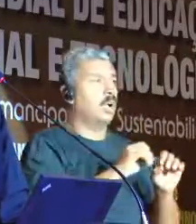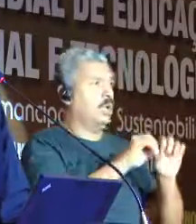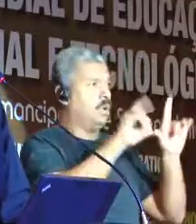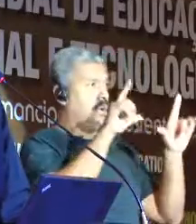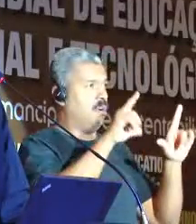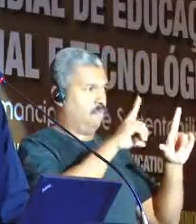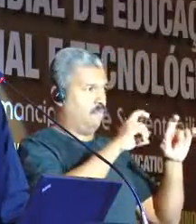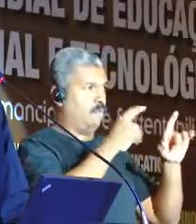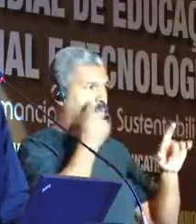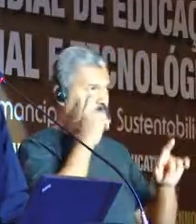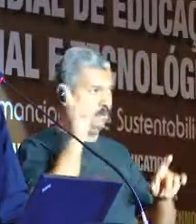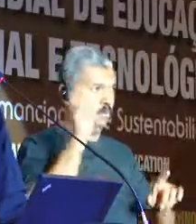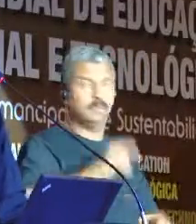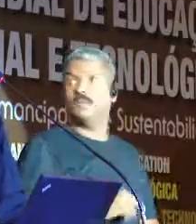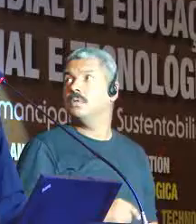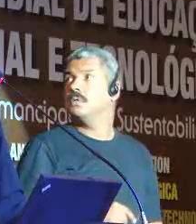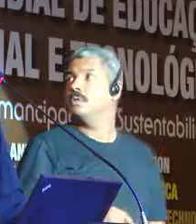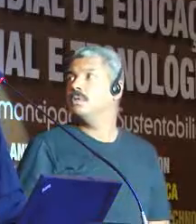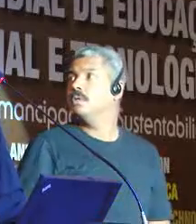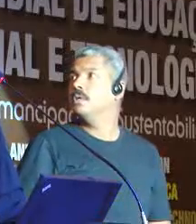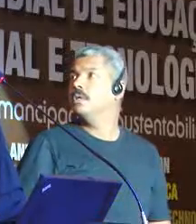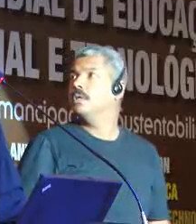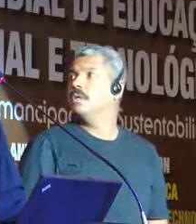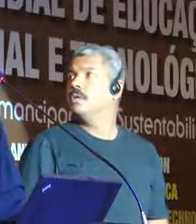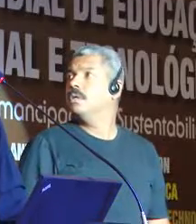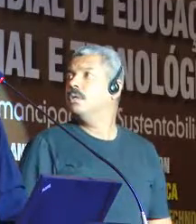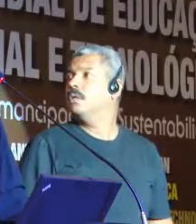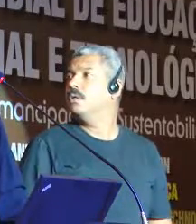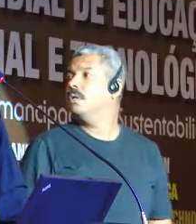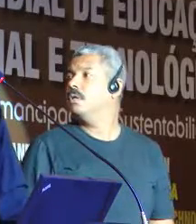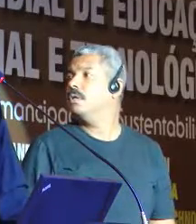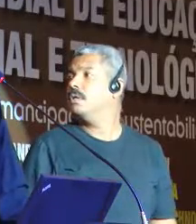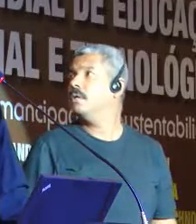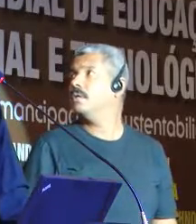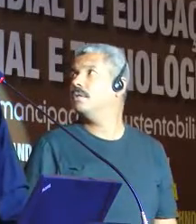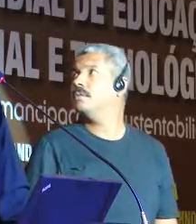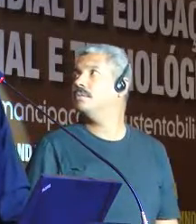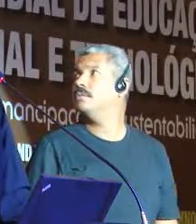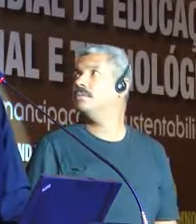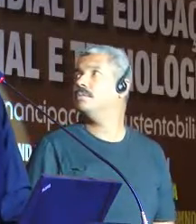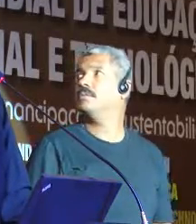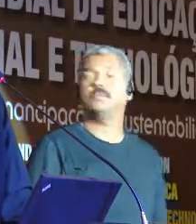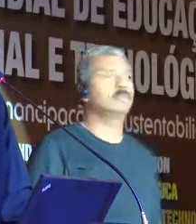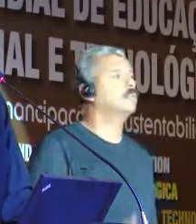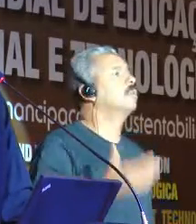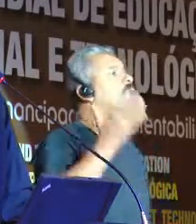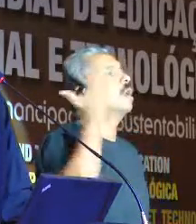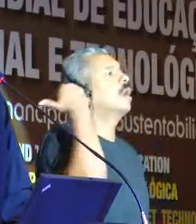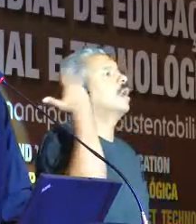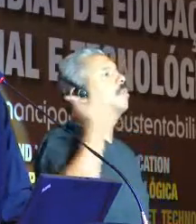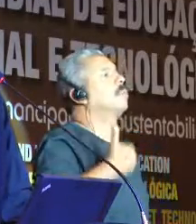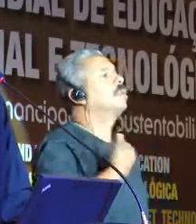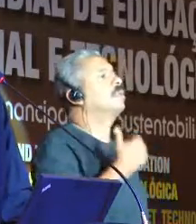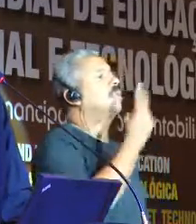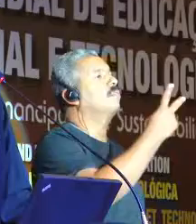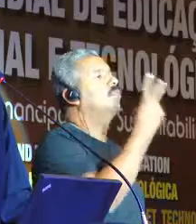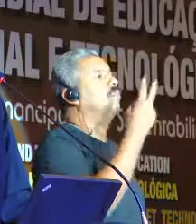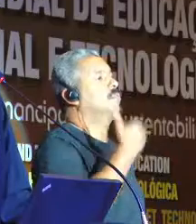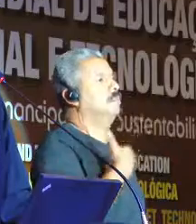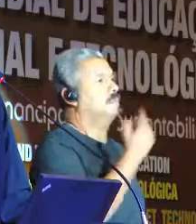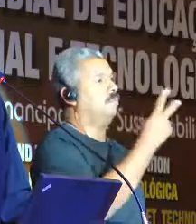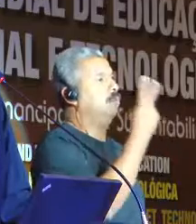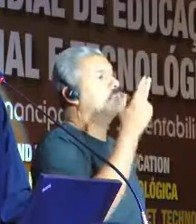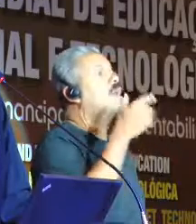people at the age of 22 who started his own computer company called Red